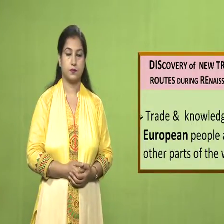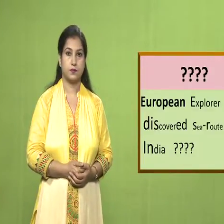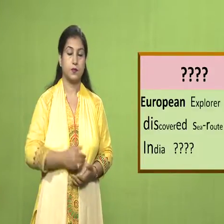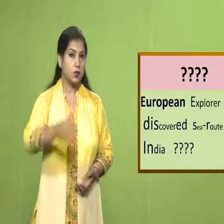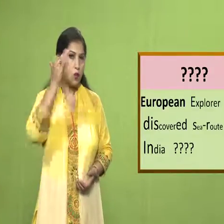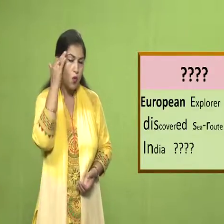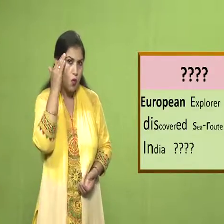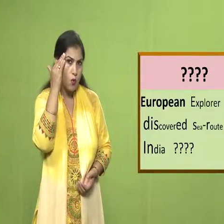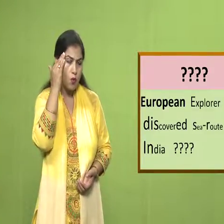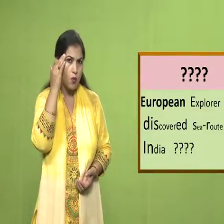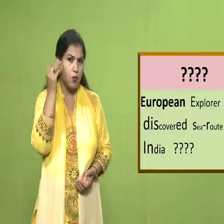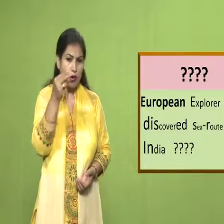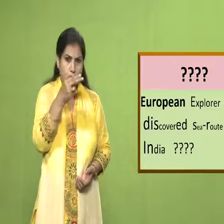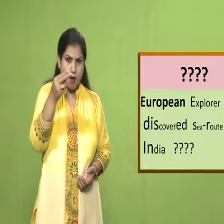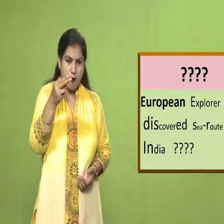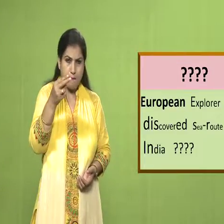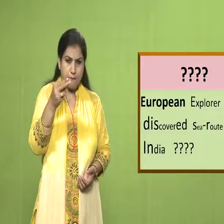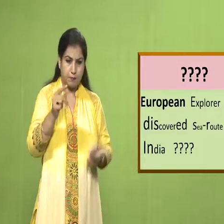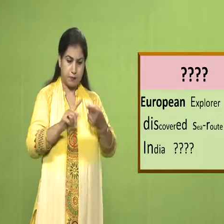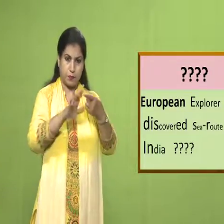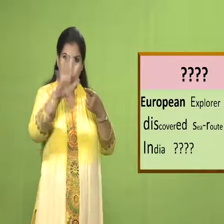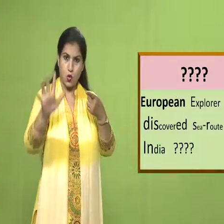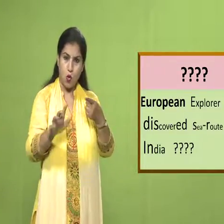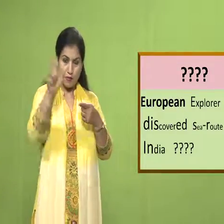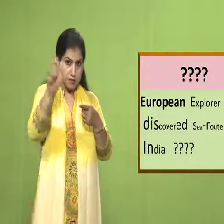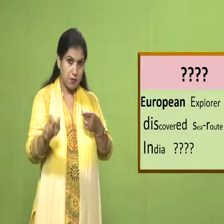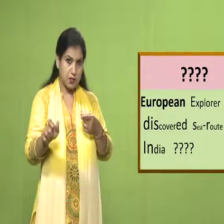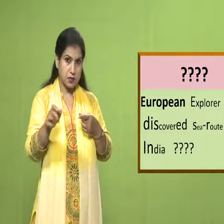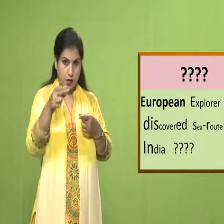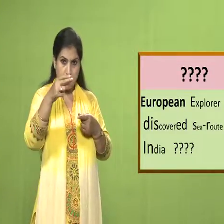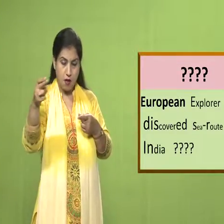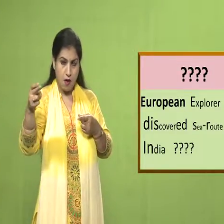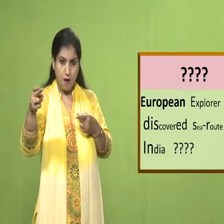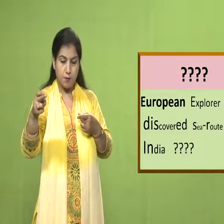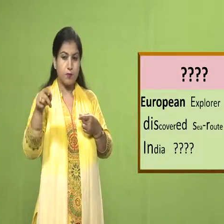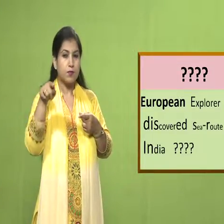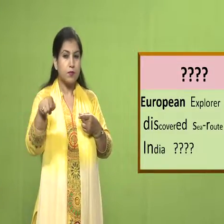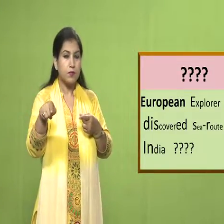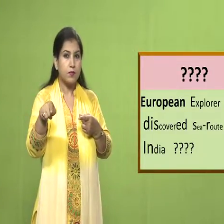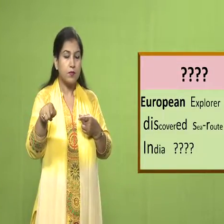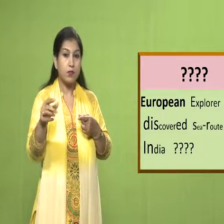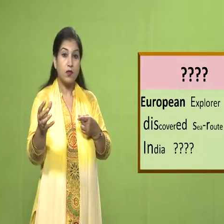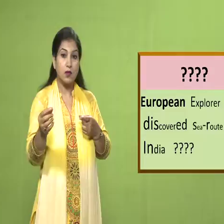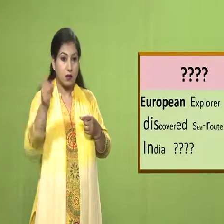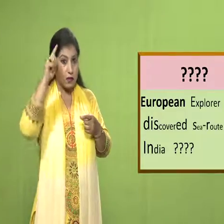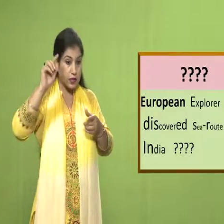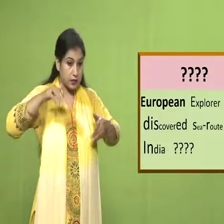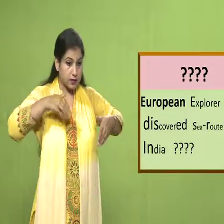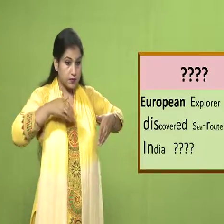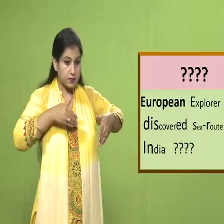Do you know the name of European explorer who discovered the sea route